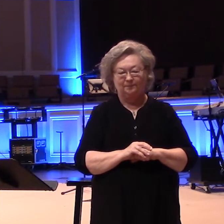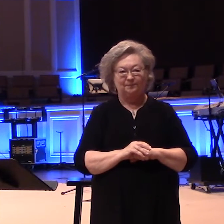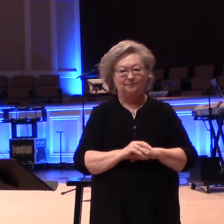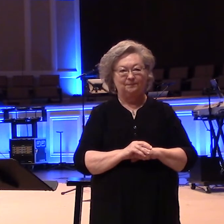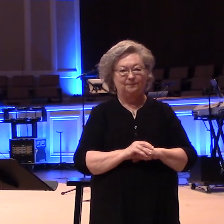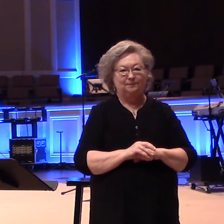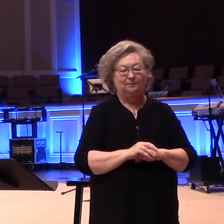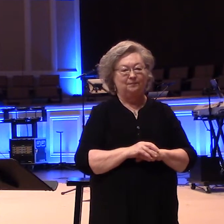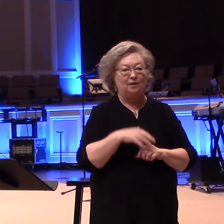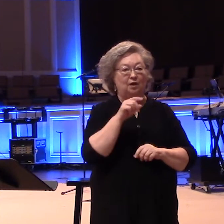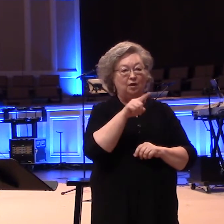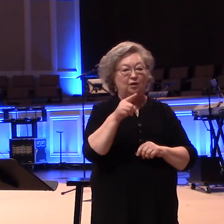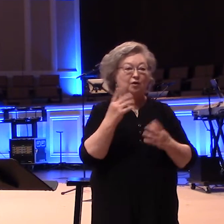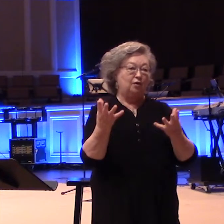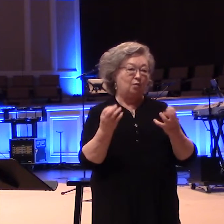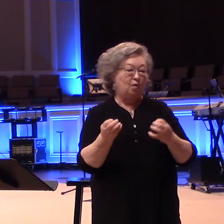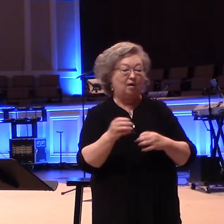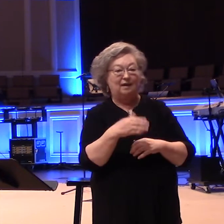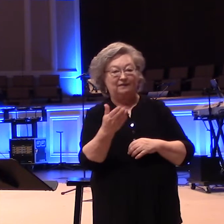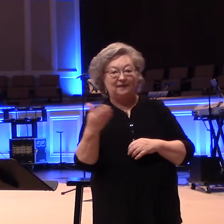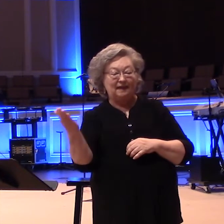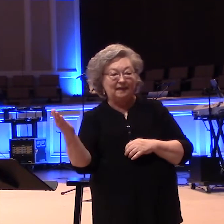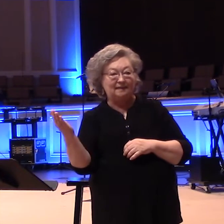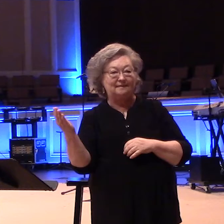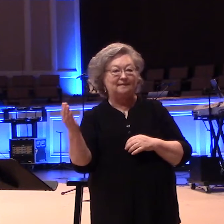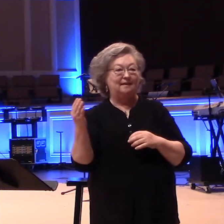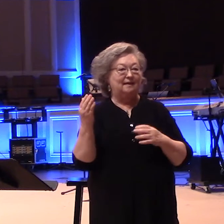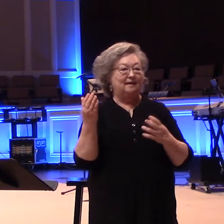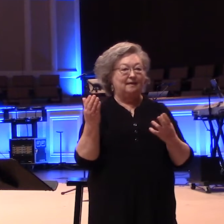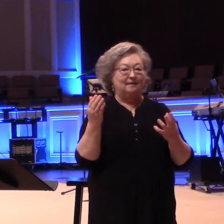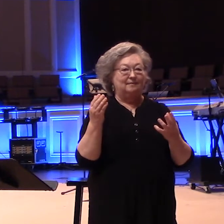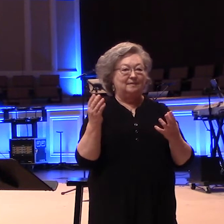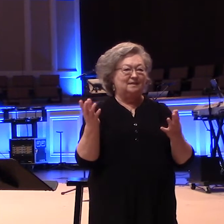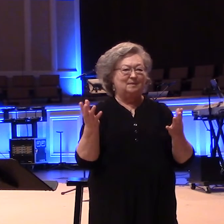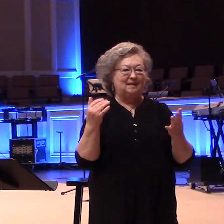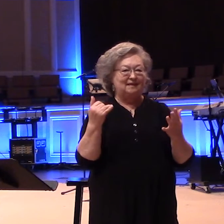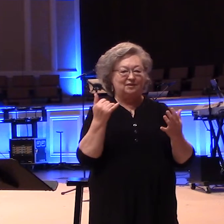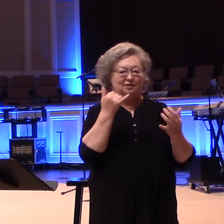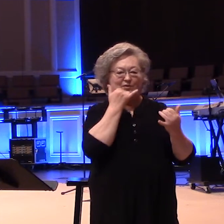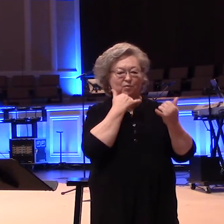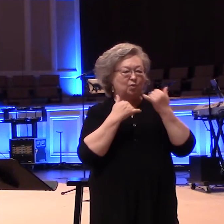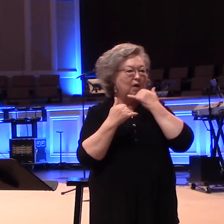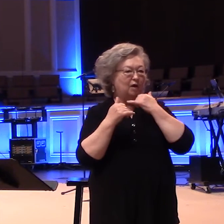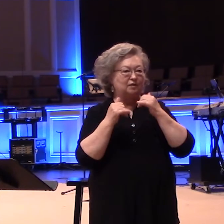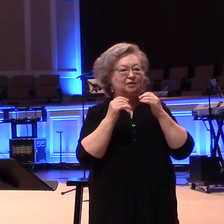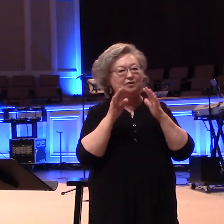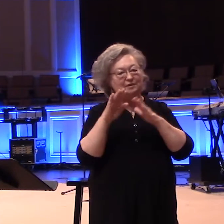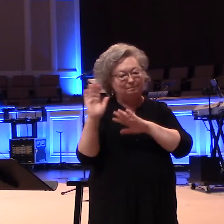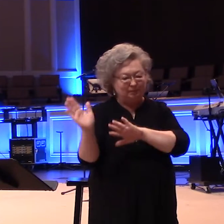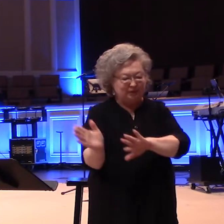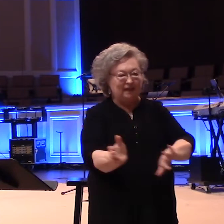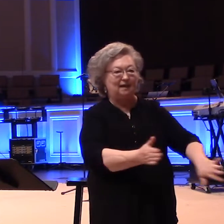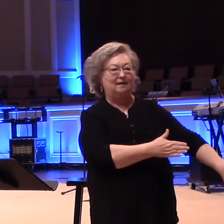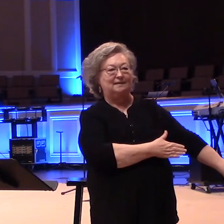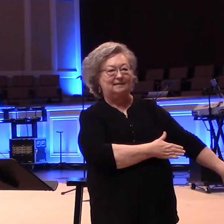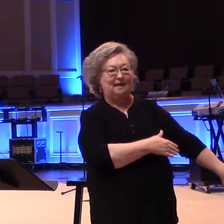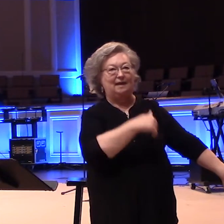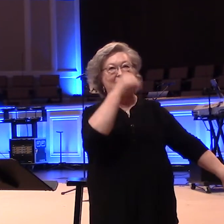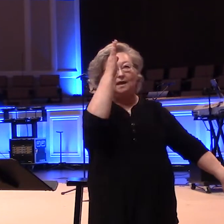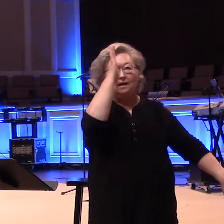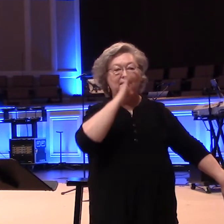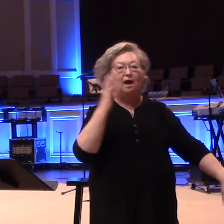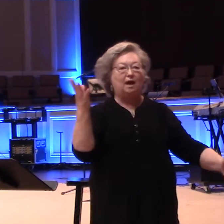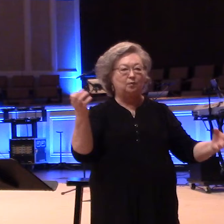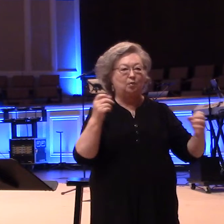good. It doesn't work. We're always wrong about it. It ends up being the wrong thing. So let's just dispense with that. And so all God's trying to do is say to